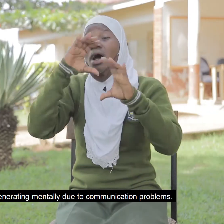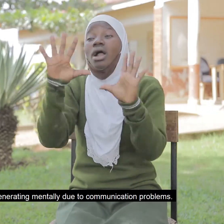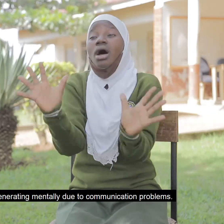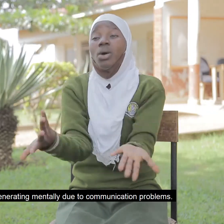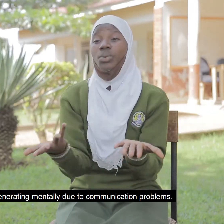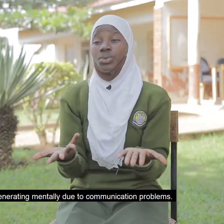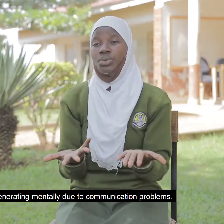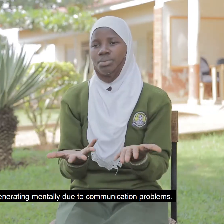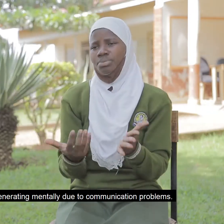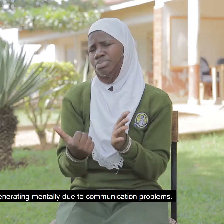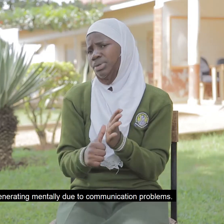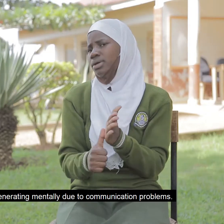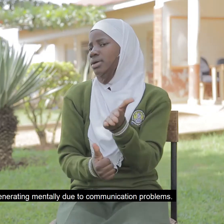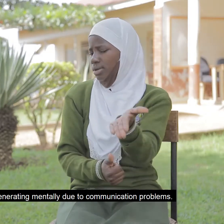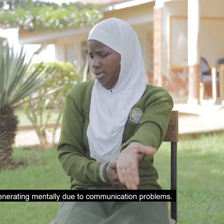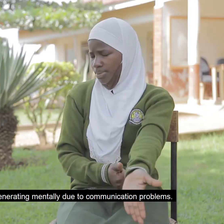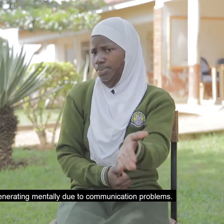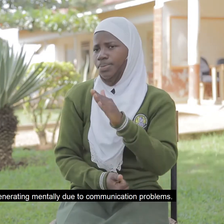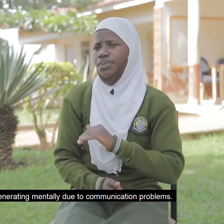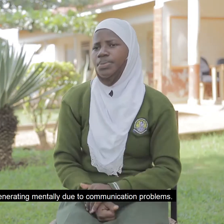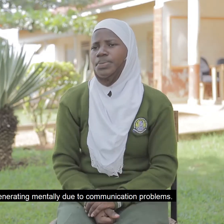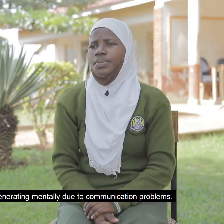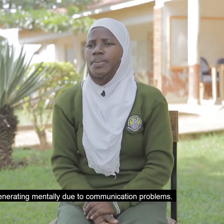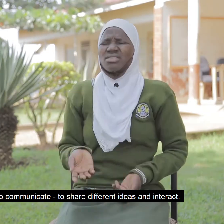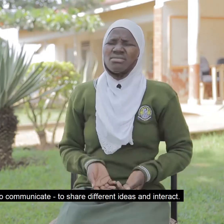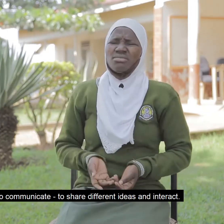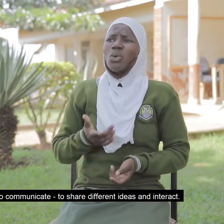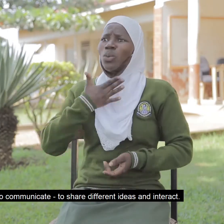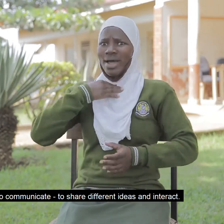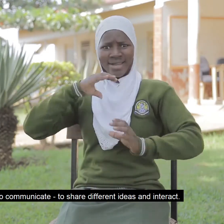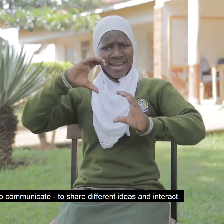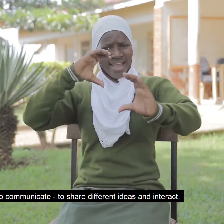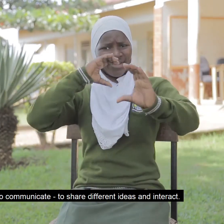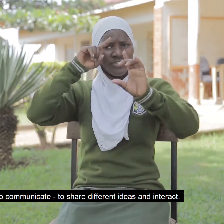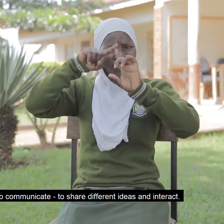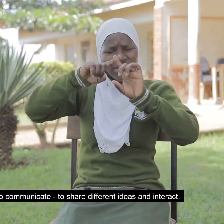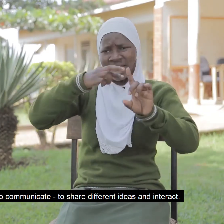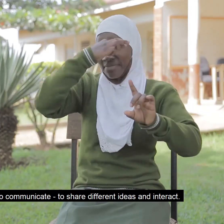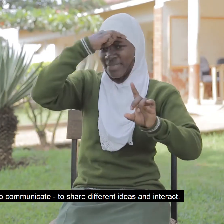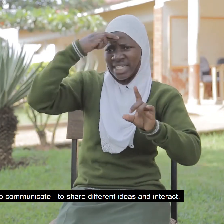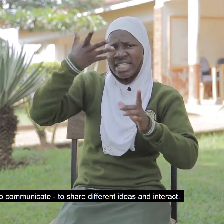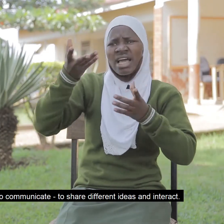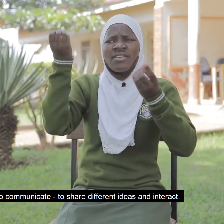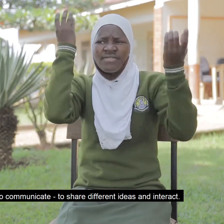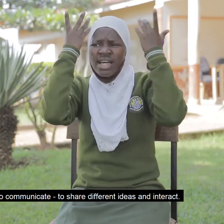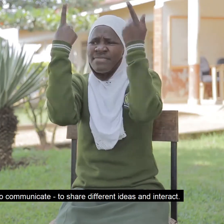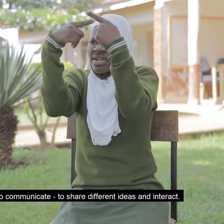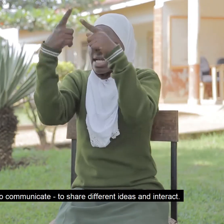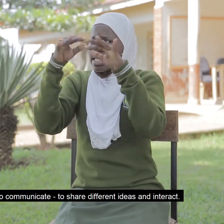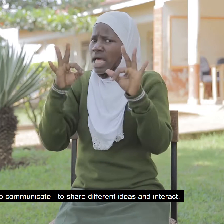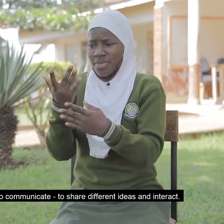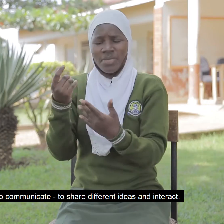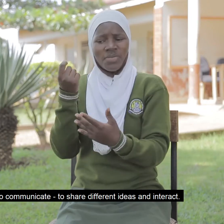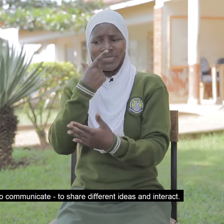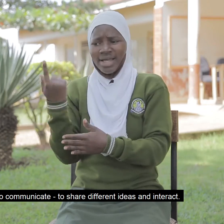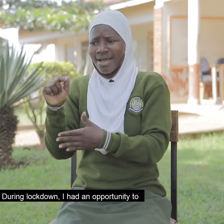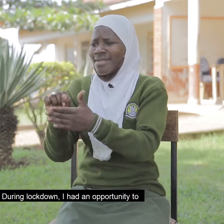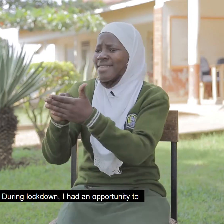becoming mentally deprived due to communication problems. I yearn to communicate, to share different ideas and interact.